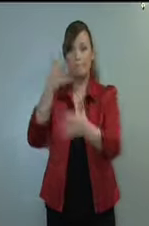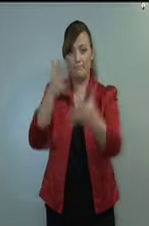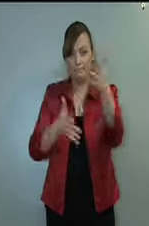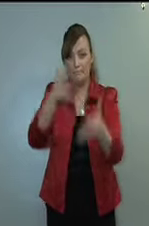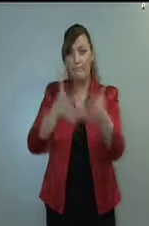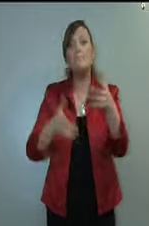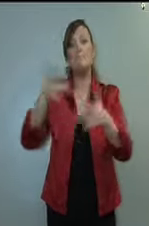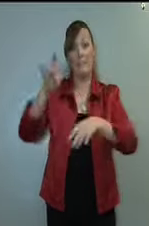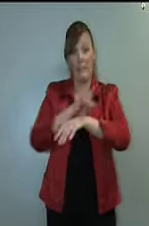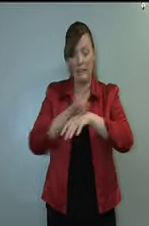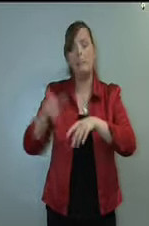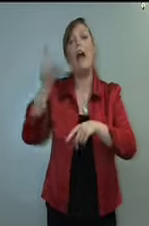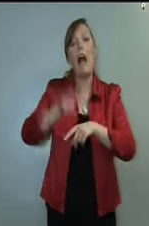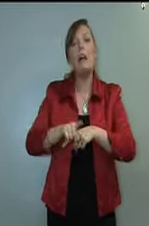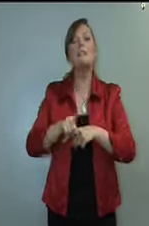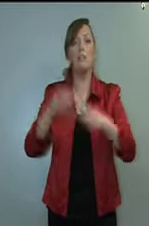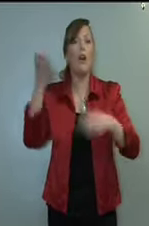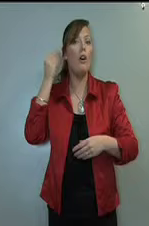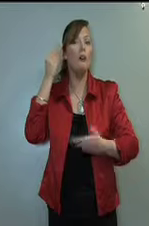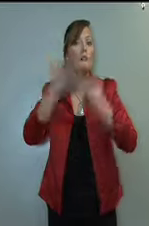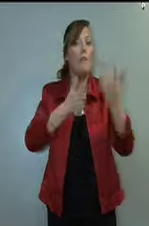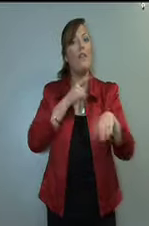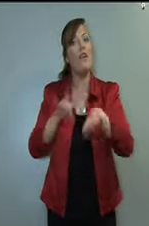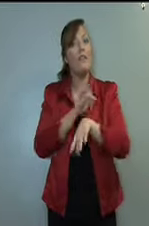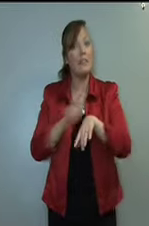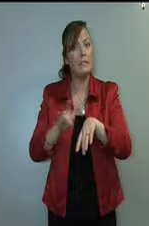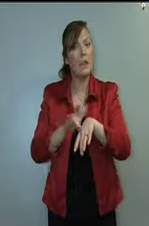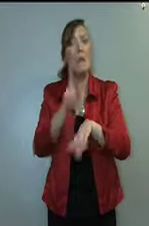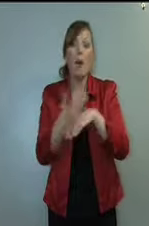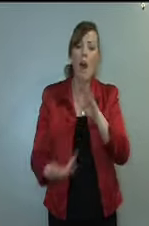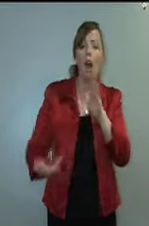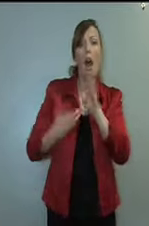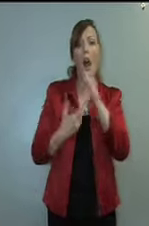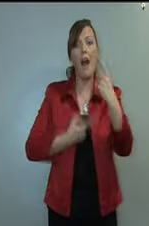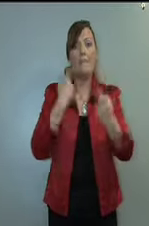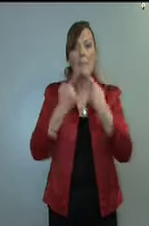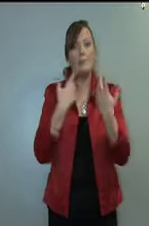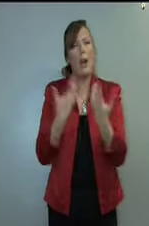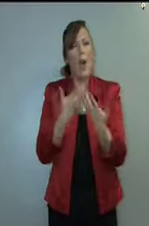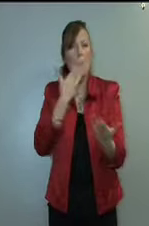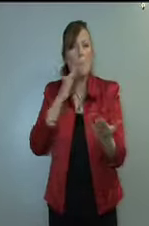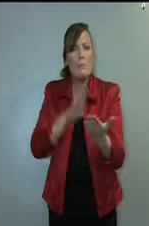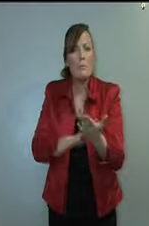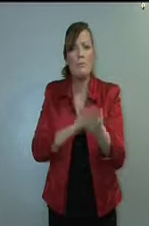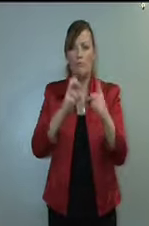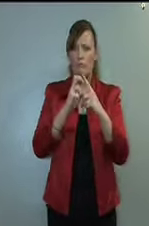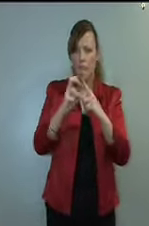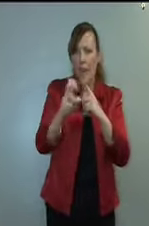promotes captioned, BSL interpreted and audio described performances, but the guide